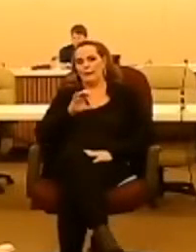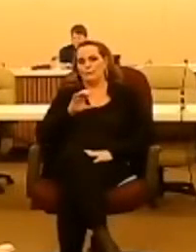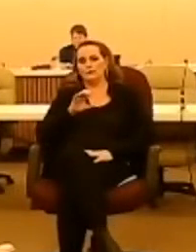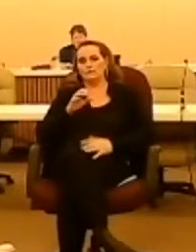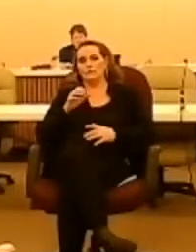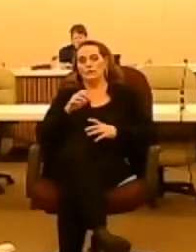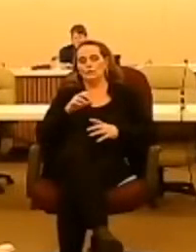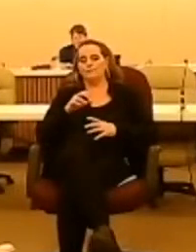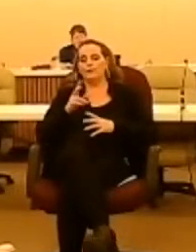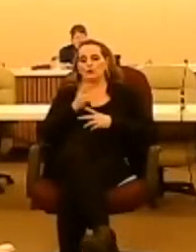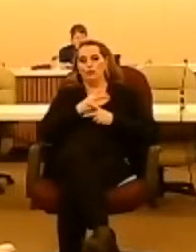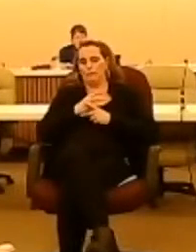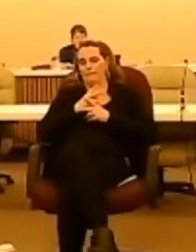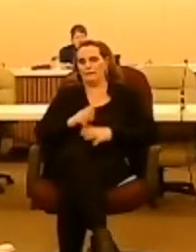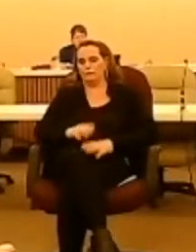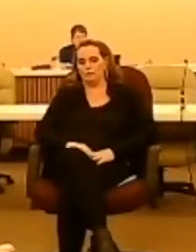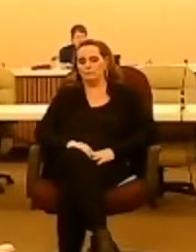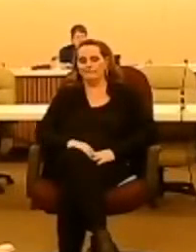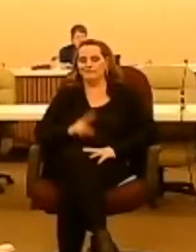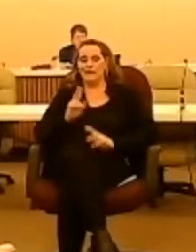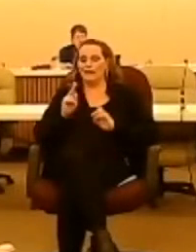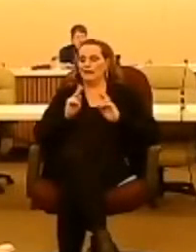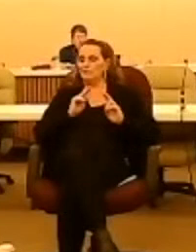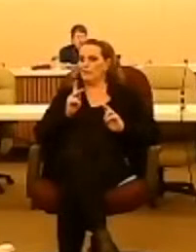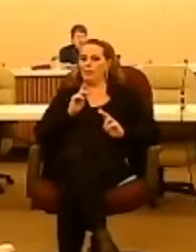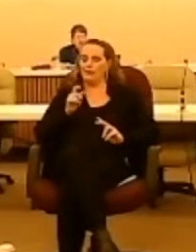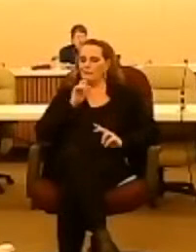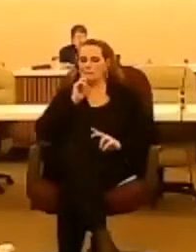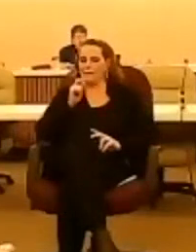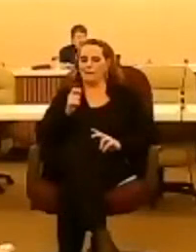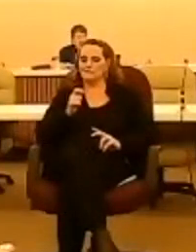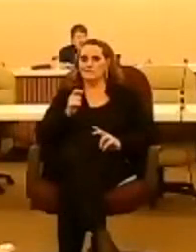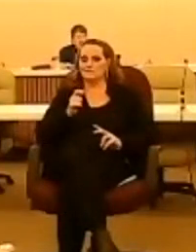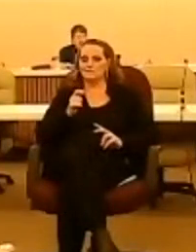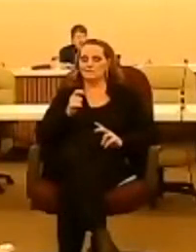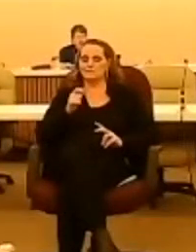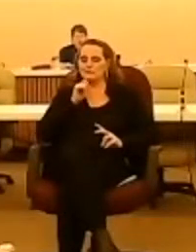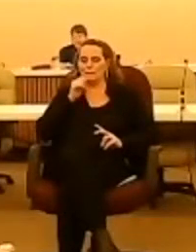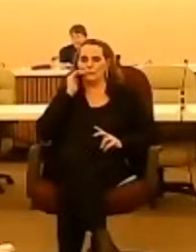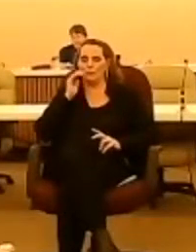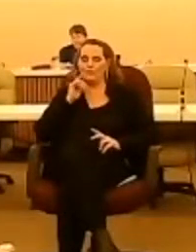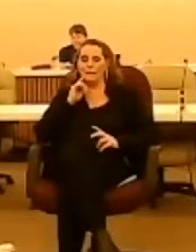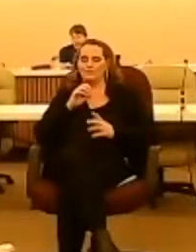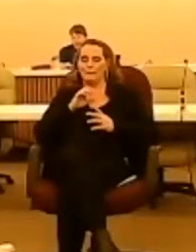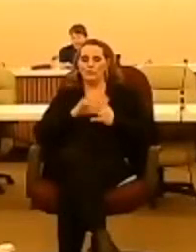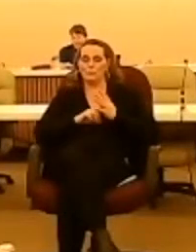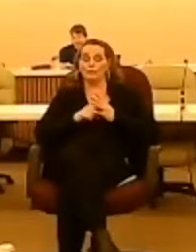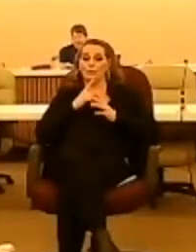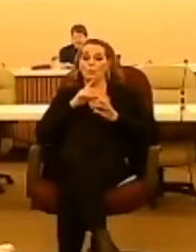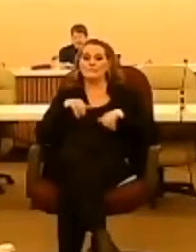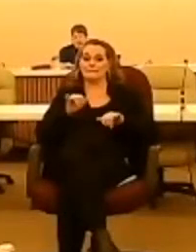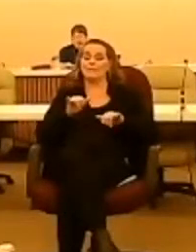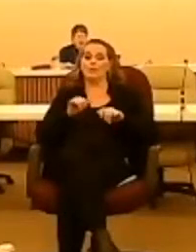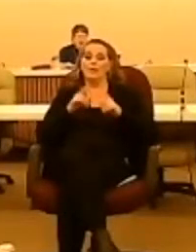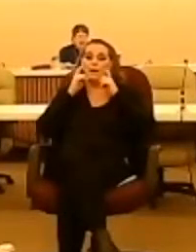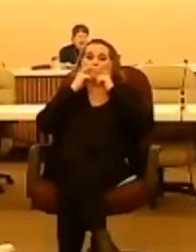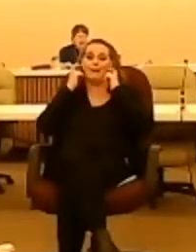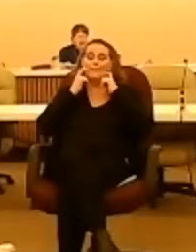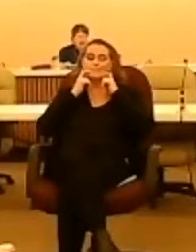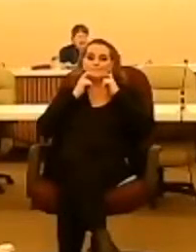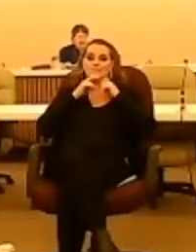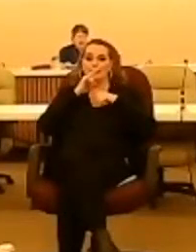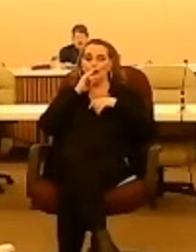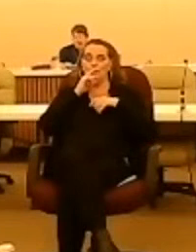county, no one is aware of that edict having been removed by the legislature. So it is still in effect. As with any